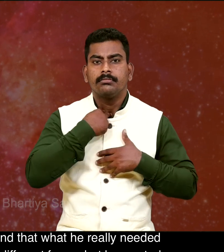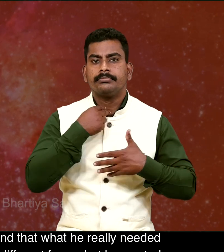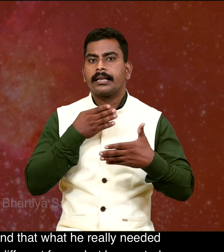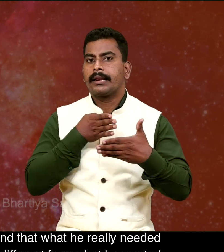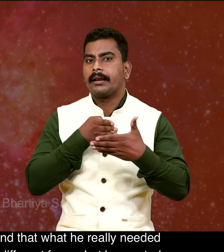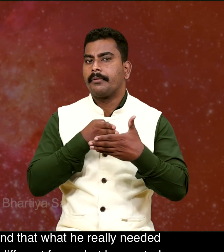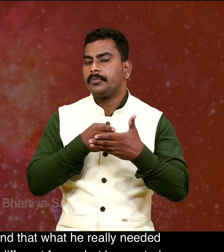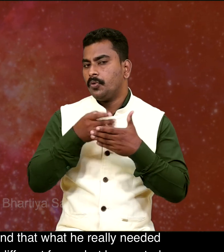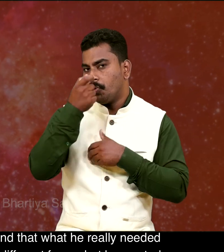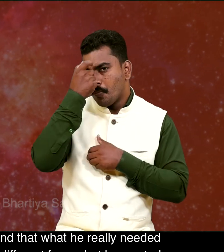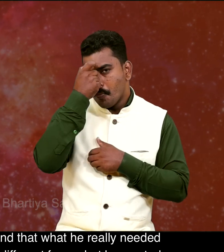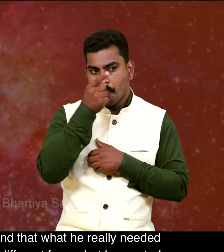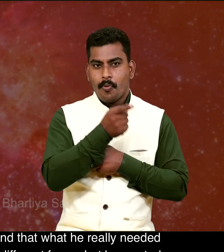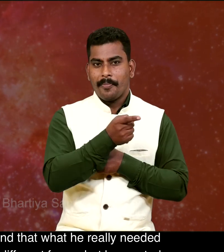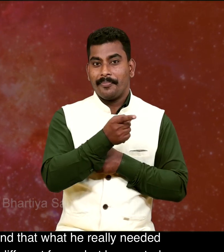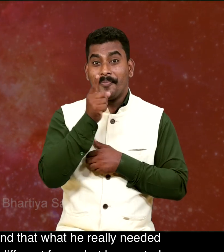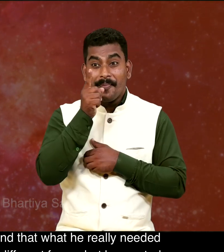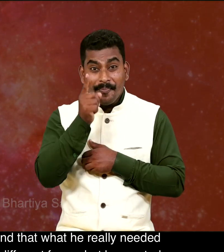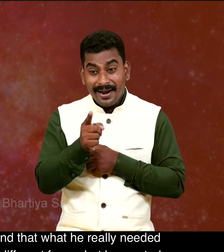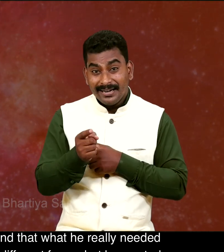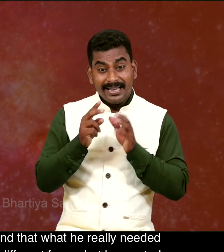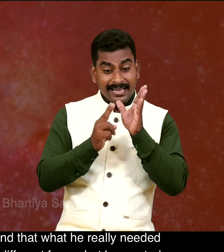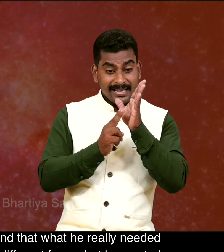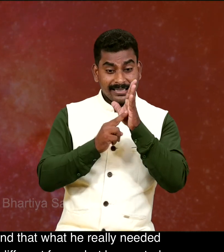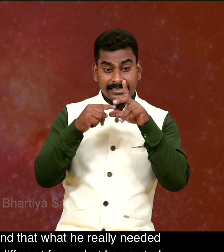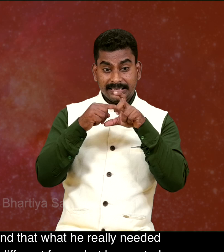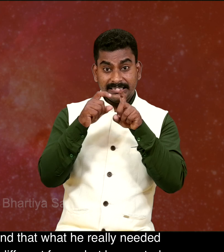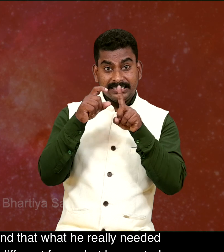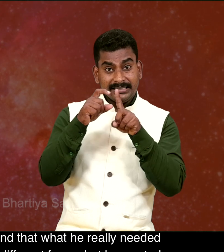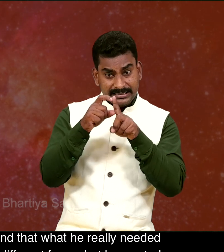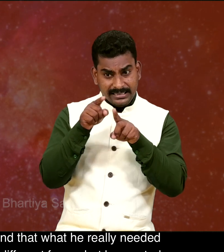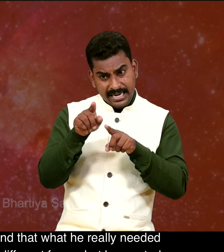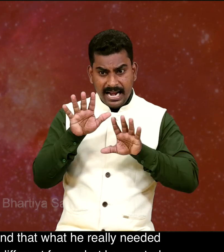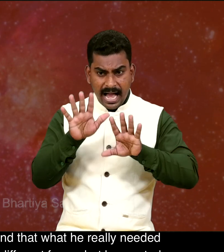he really needed was very different from what he wanted.